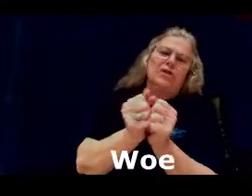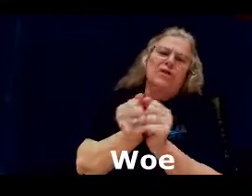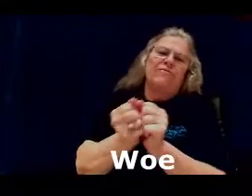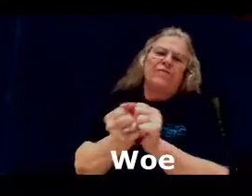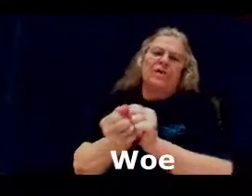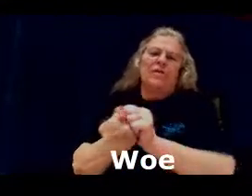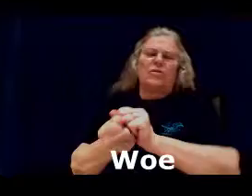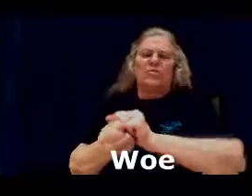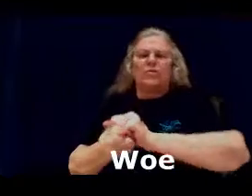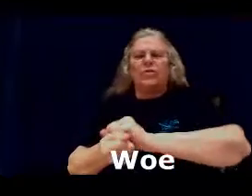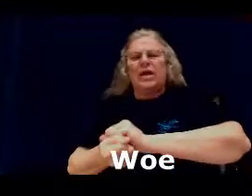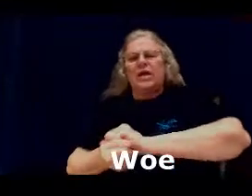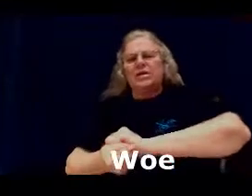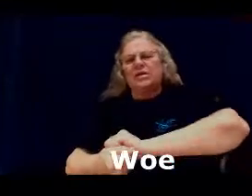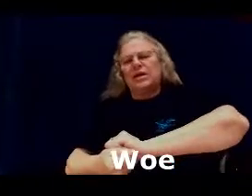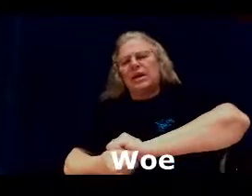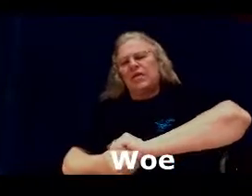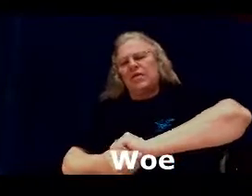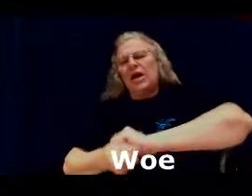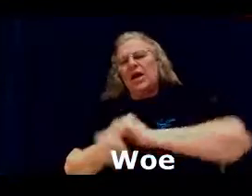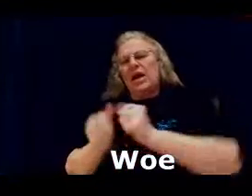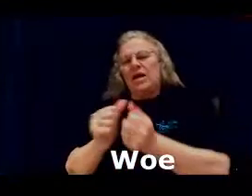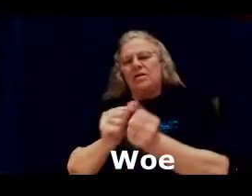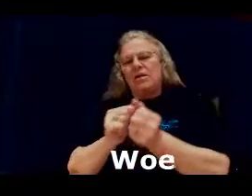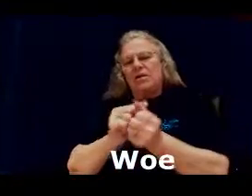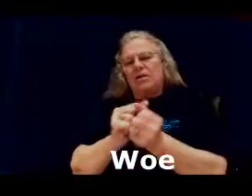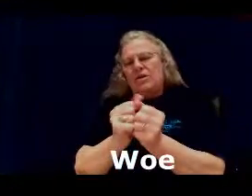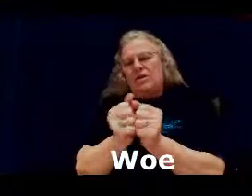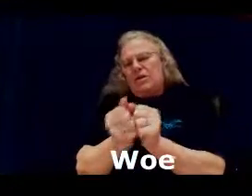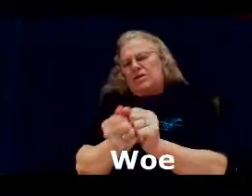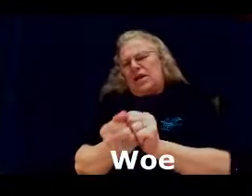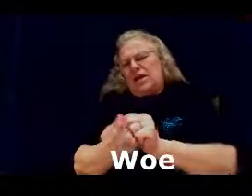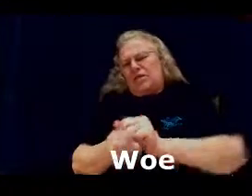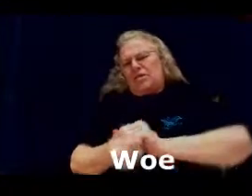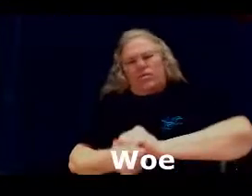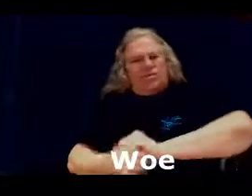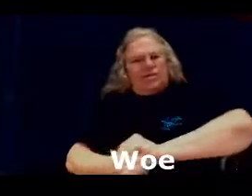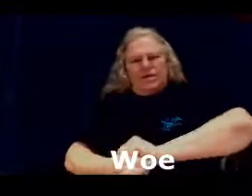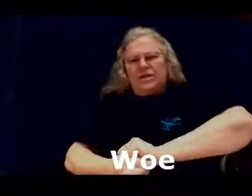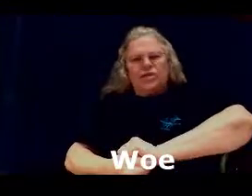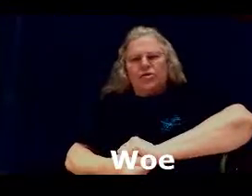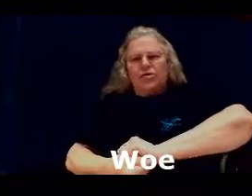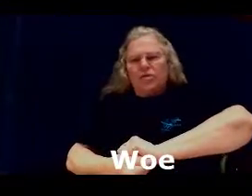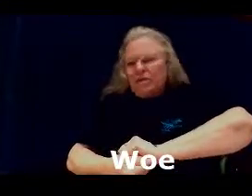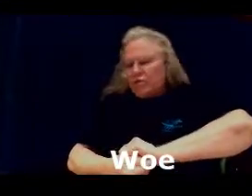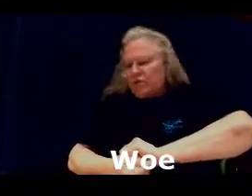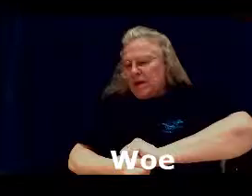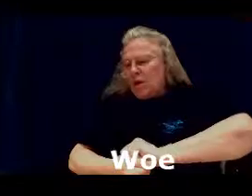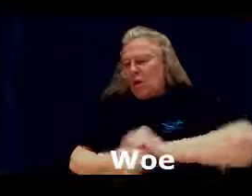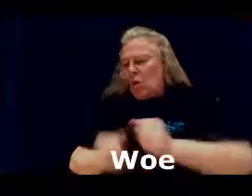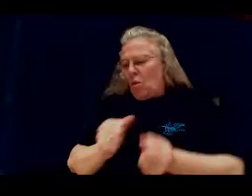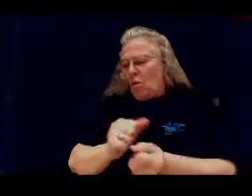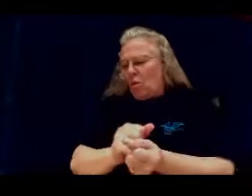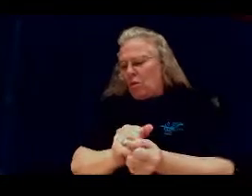crushing feeling with both hands together, and it's like, oh, it's just crushed me.